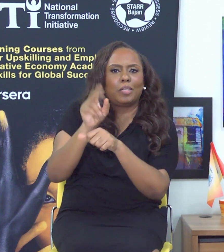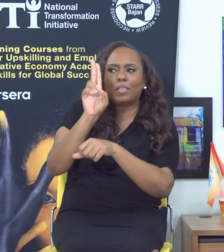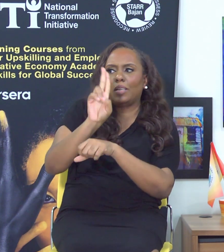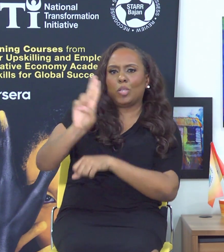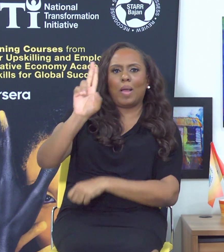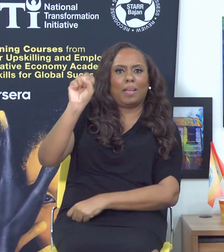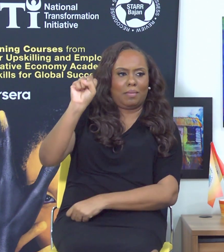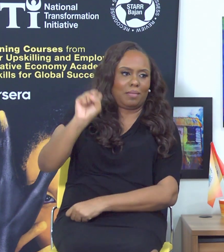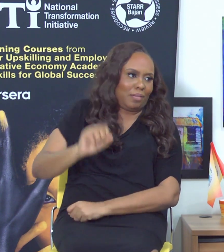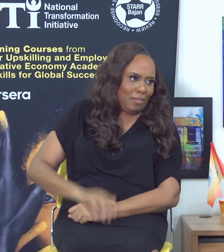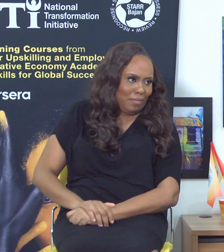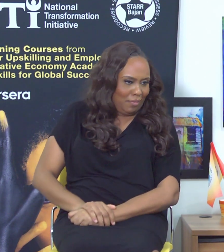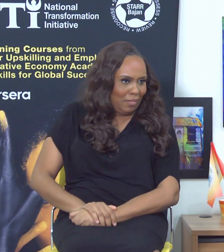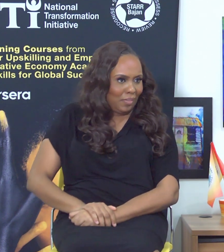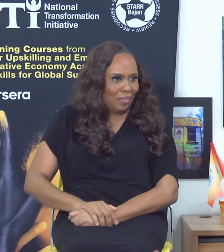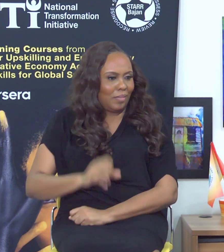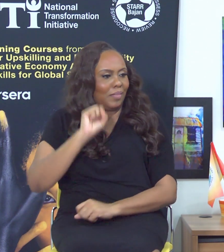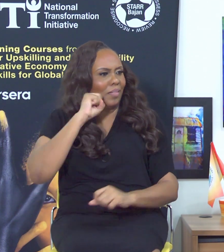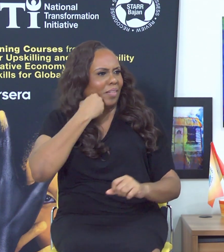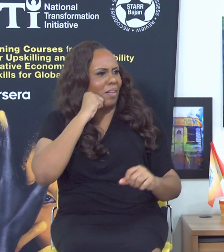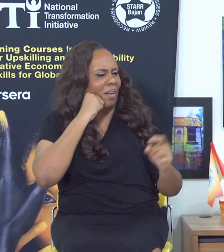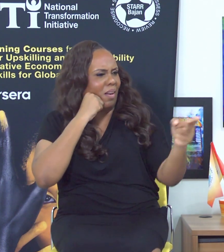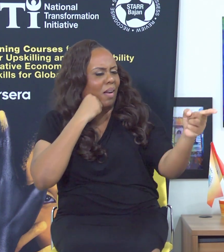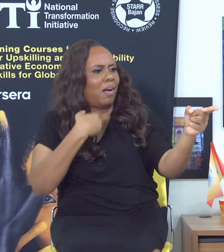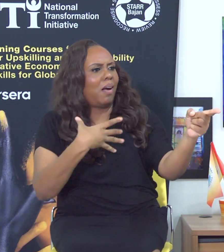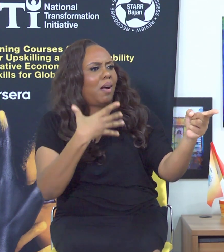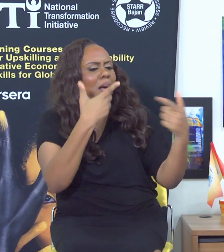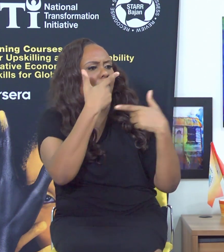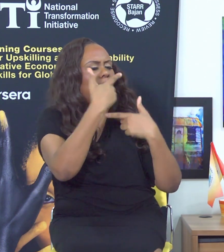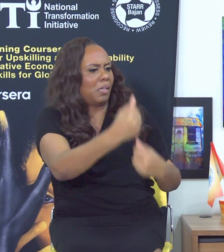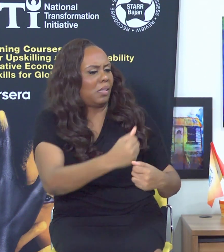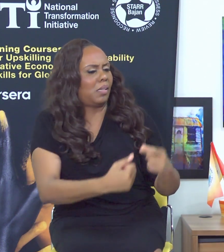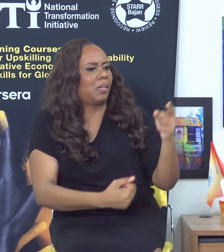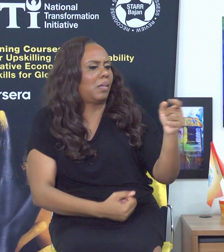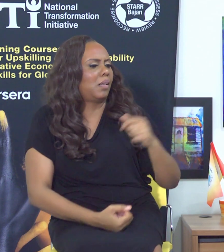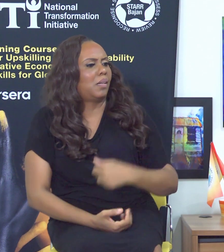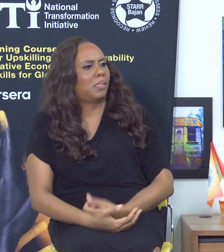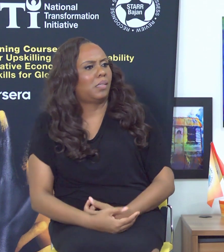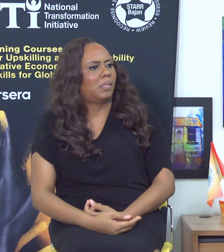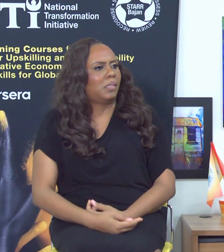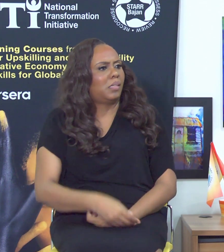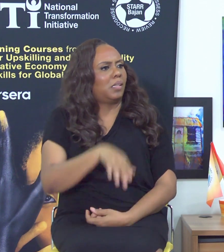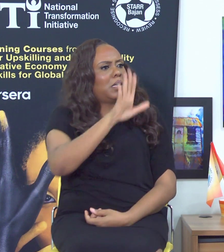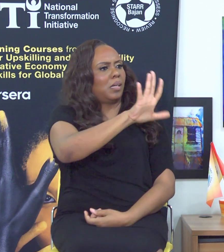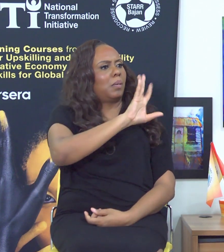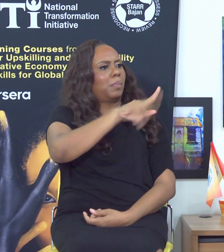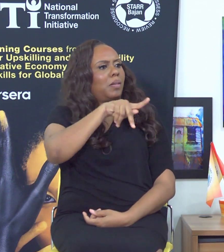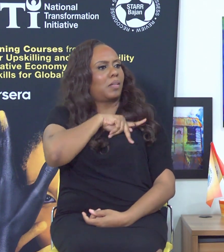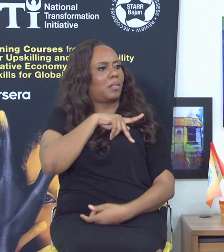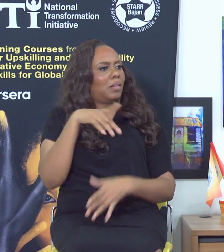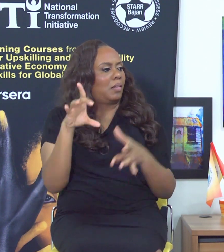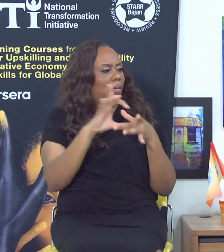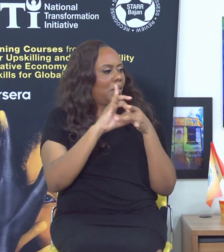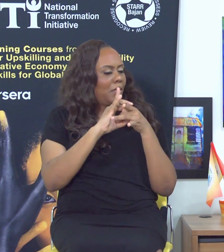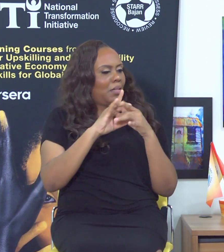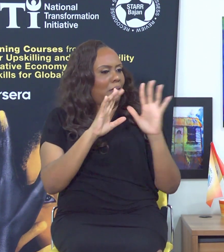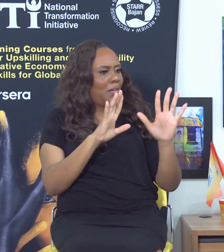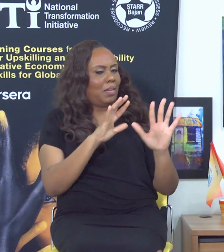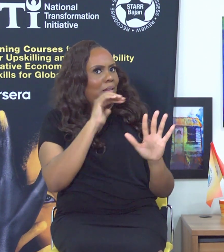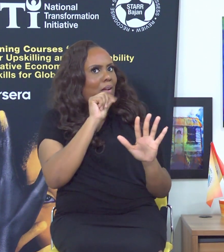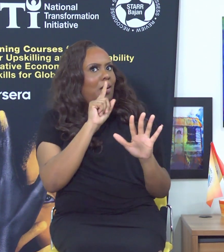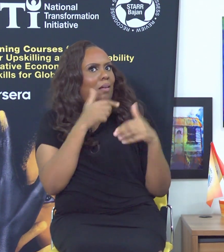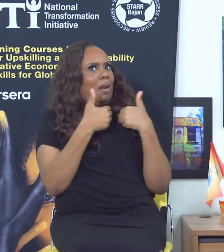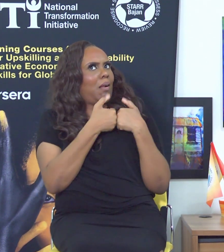Soraya, let's get back to you. I am interested in hearing from you about your personal relationships. You don't have to get